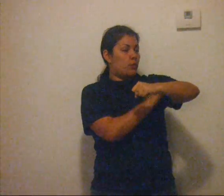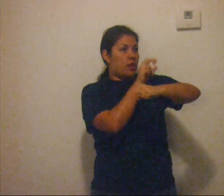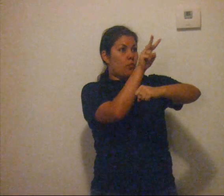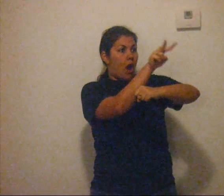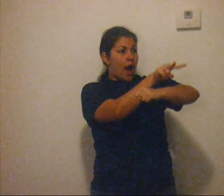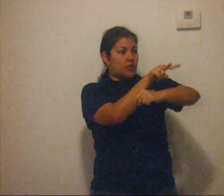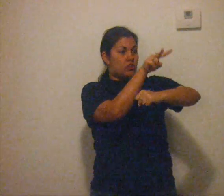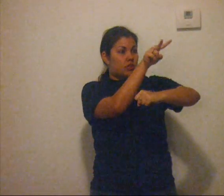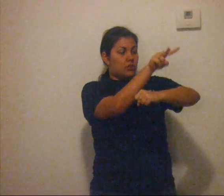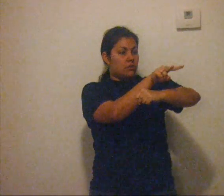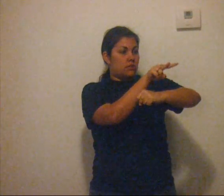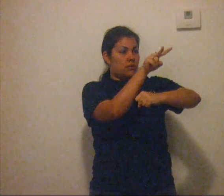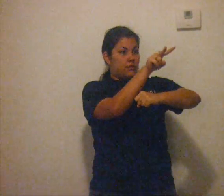we watched.